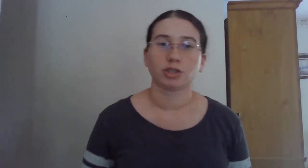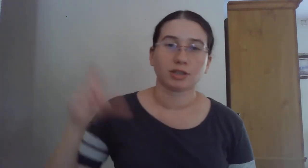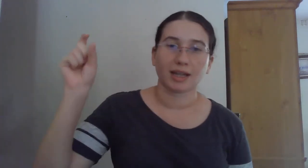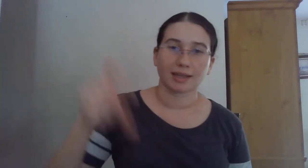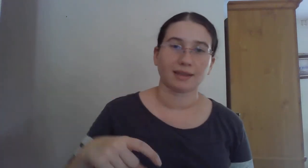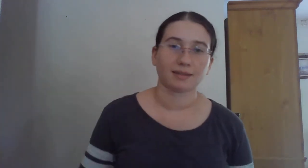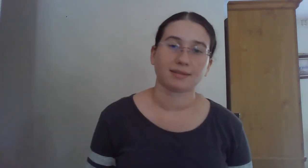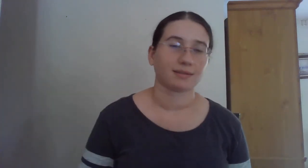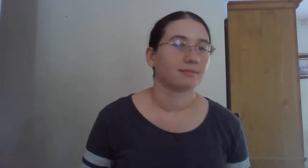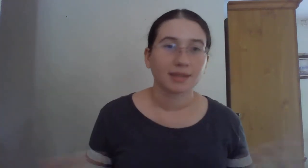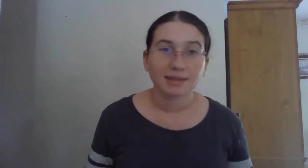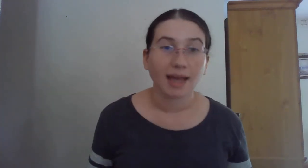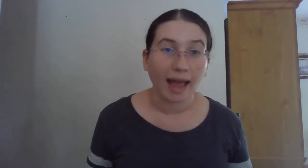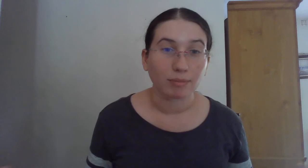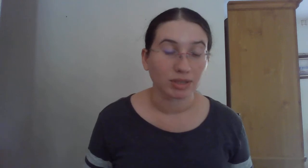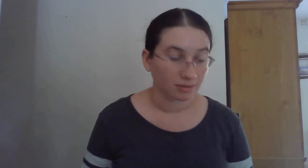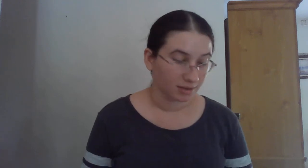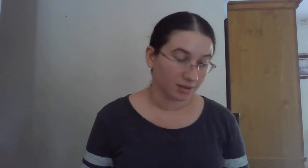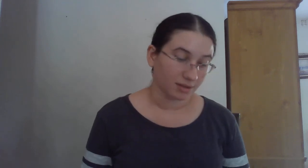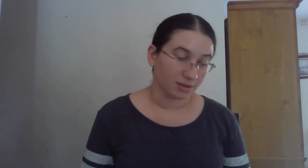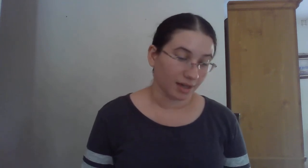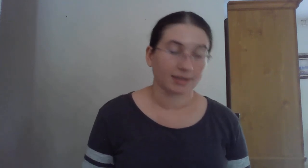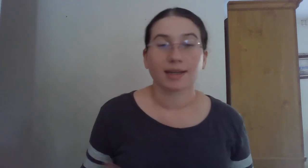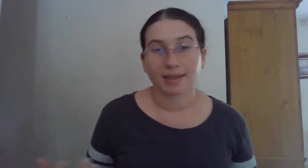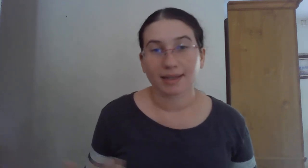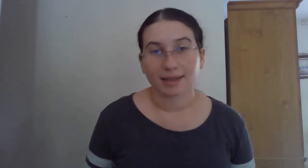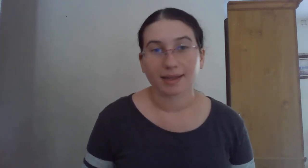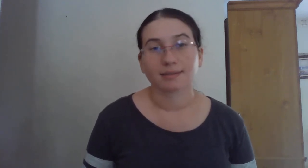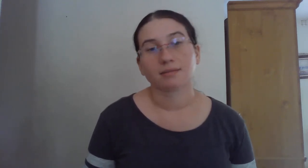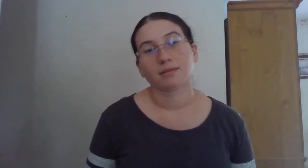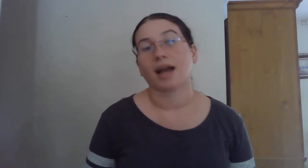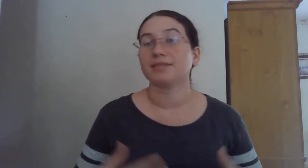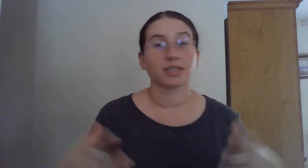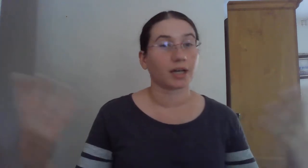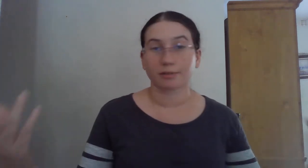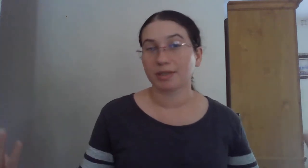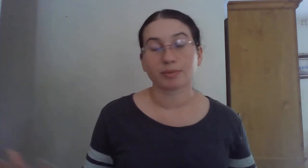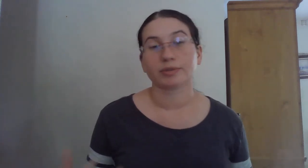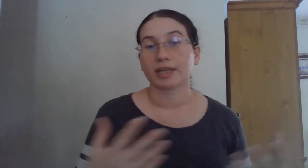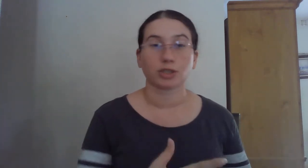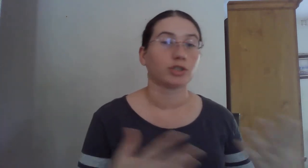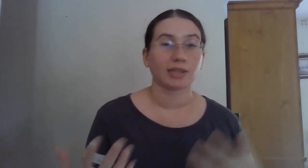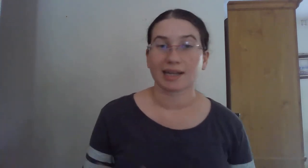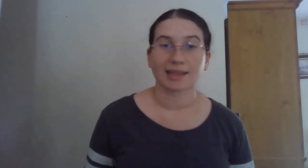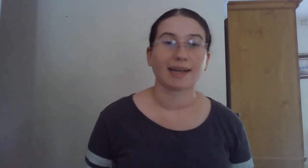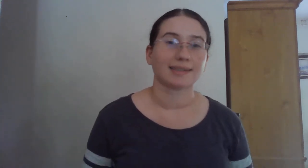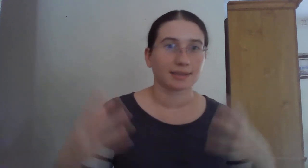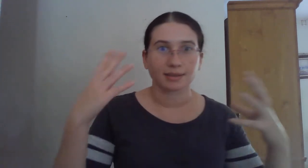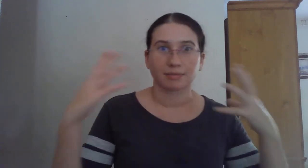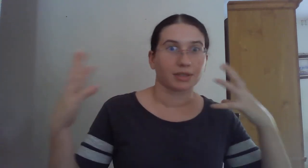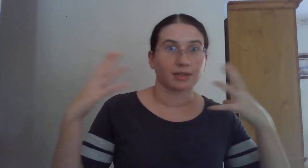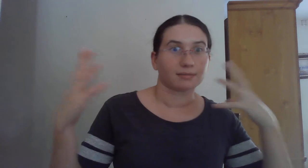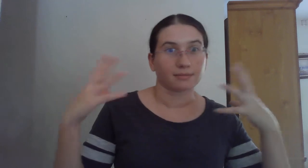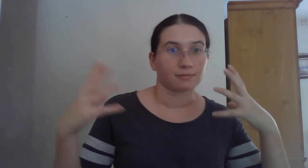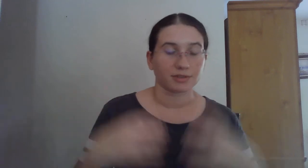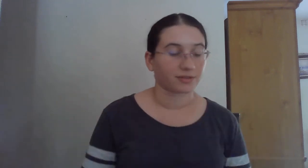should like this. It's a habit. I sign it like that. I've seen other people sign should like that. It's just something that we